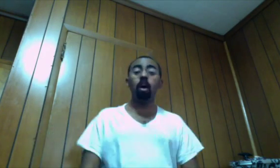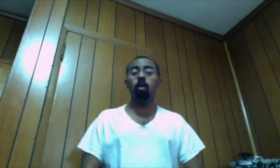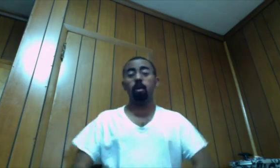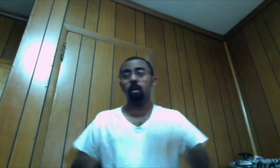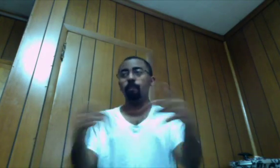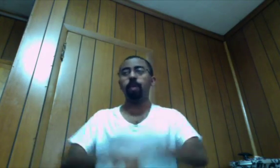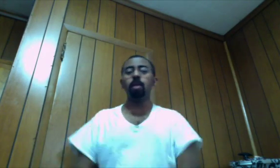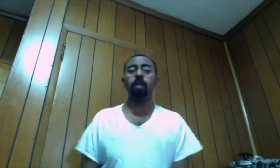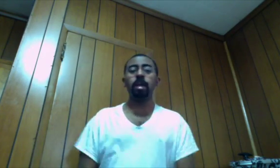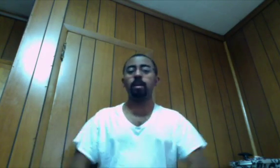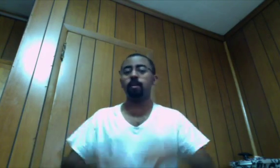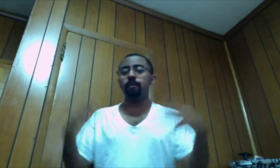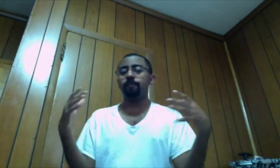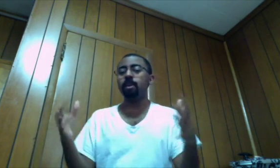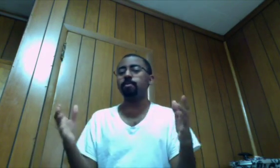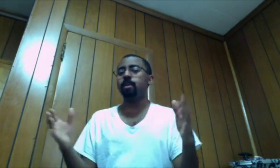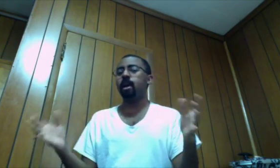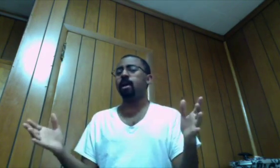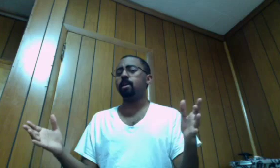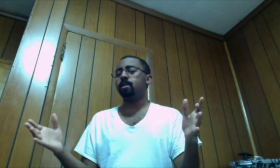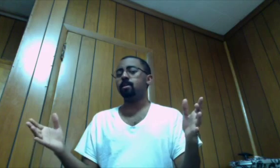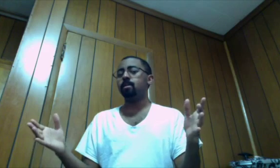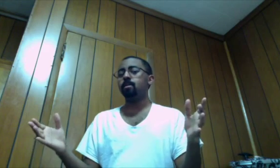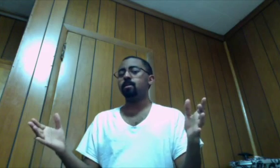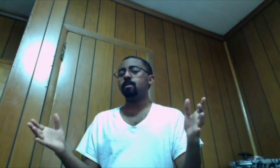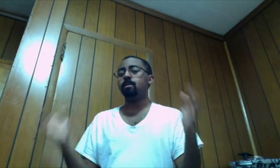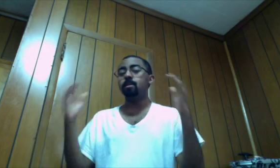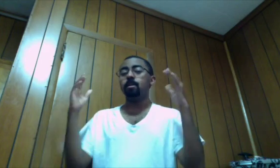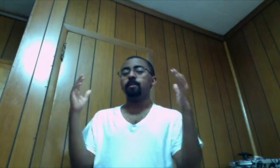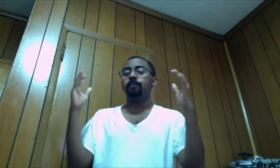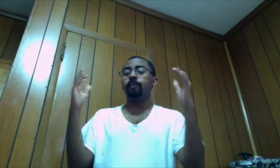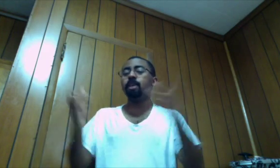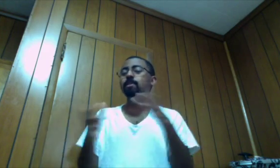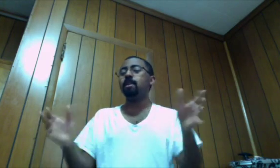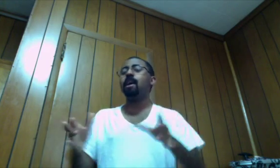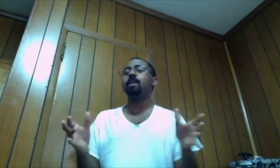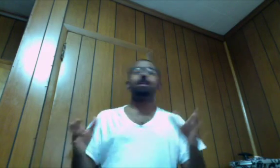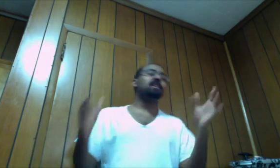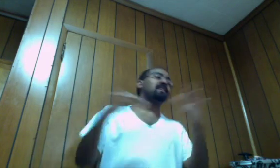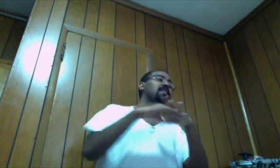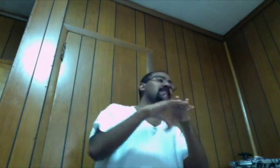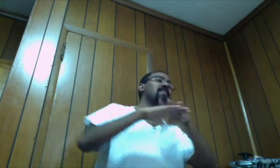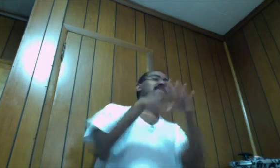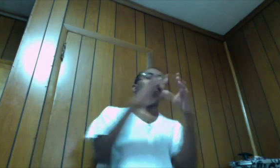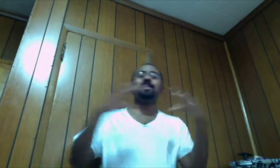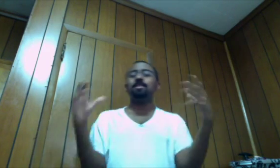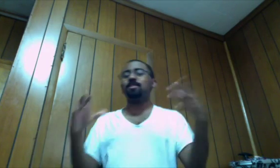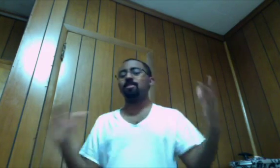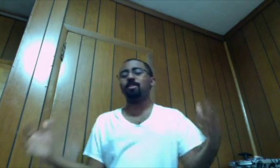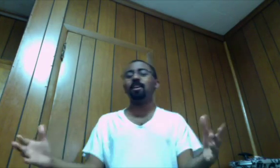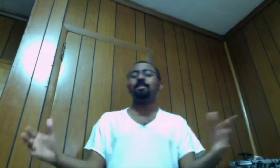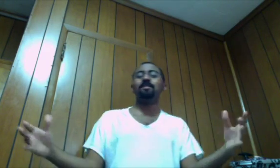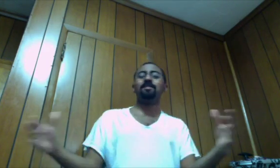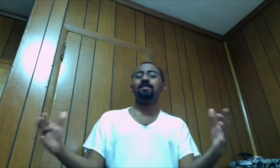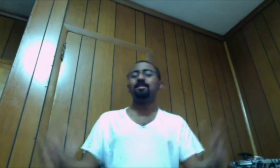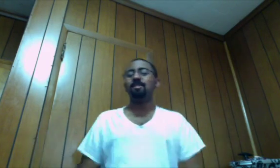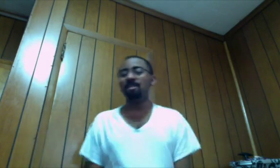Oh, by the way, Vic Mignogna. Vic Mignogna is Uncle Crow.